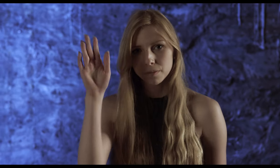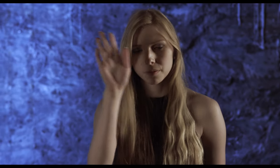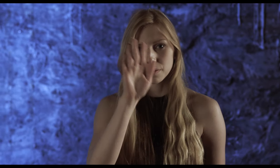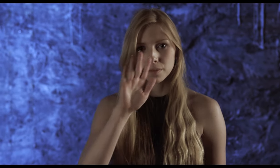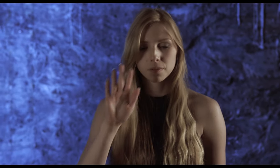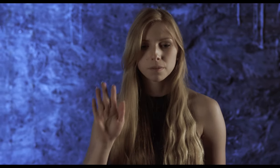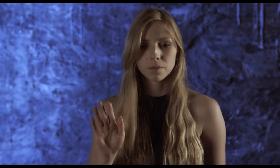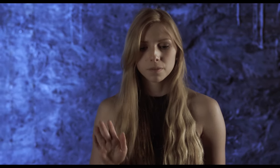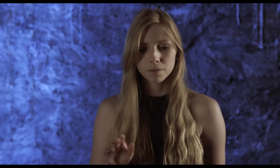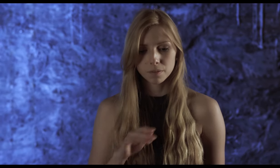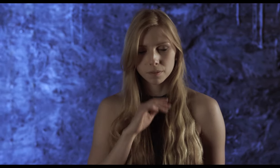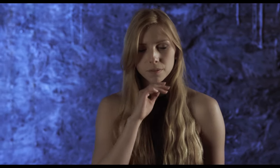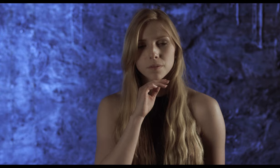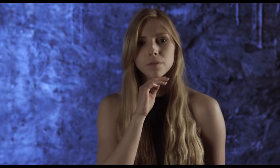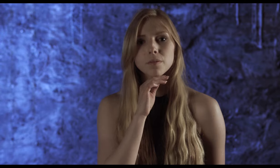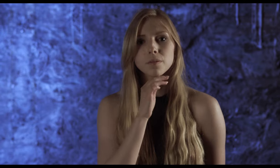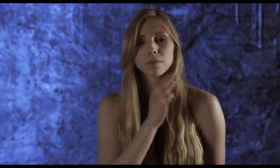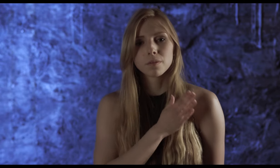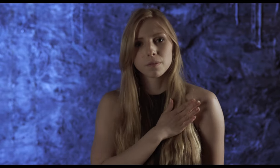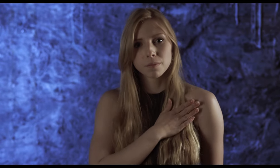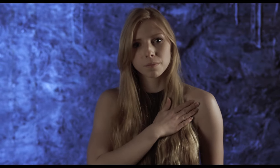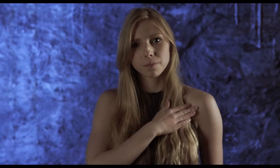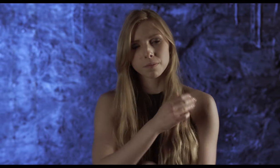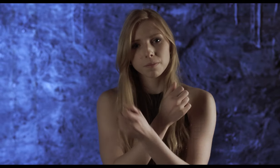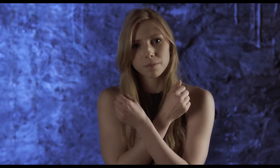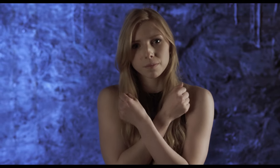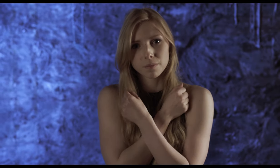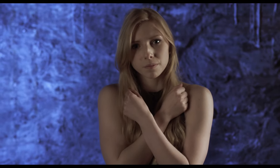You never noticed that I am